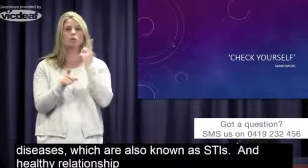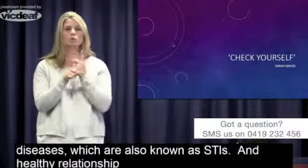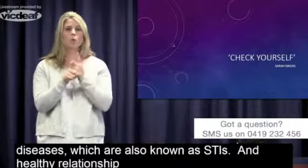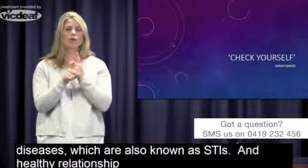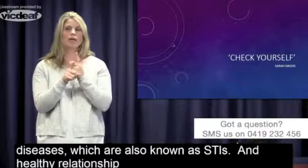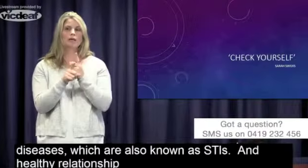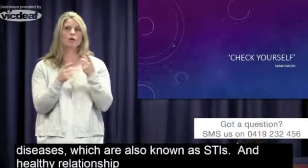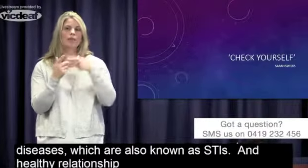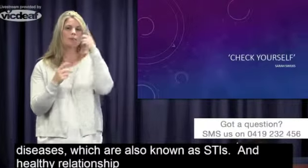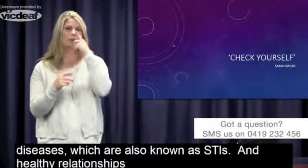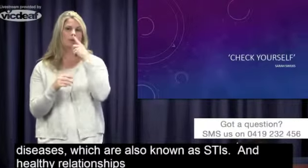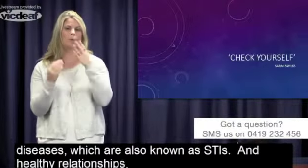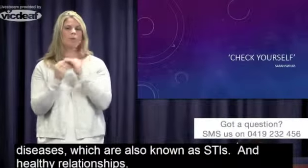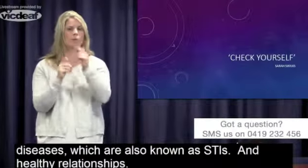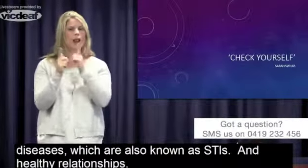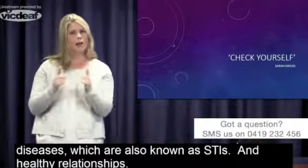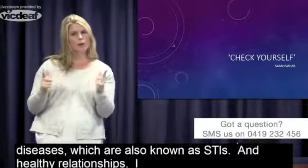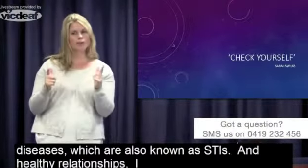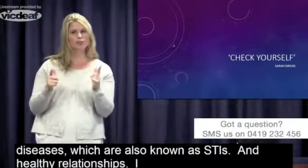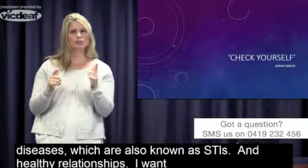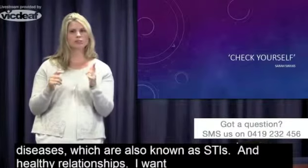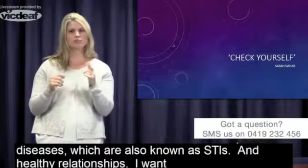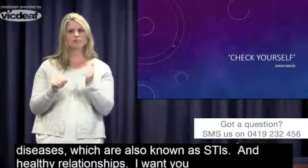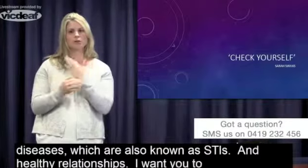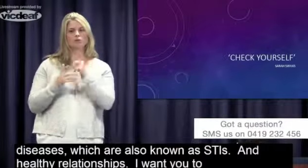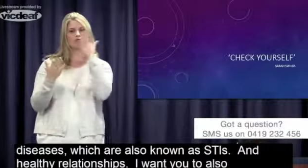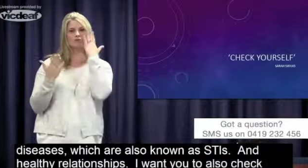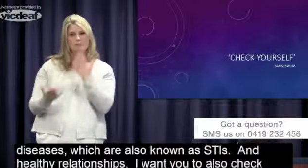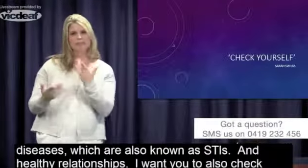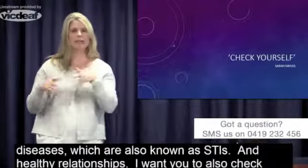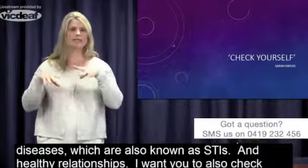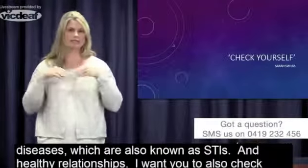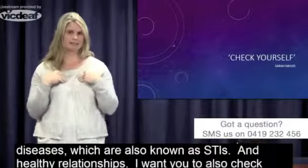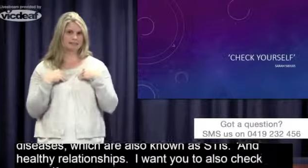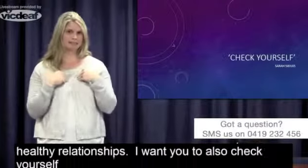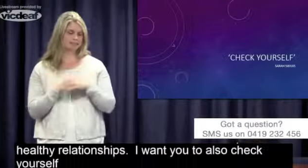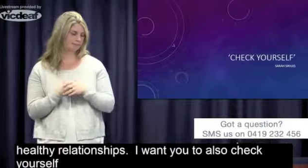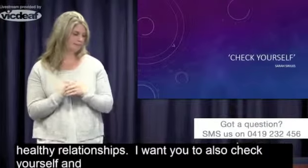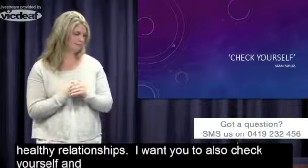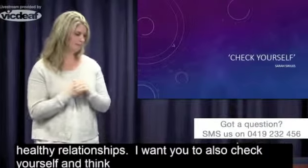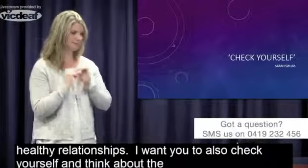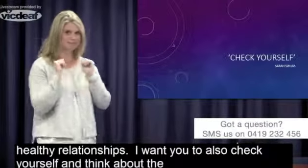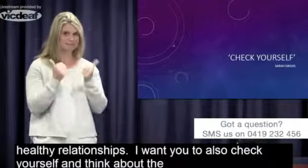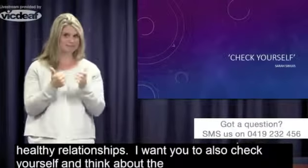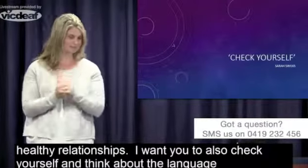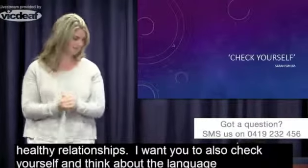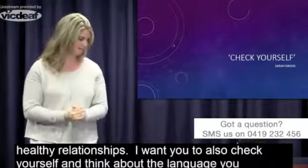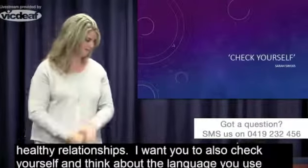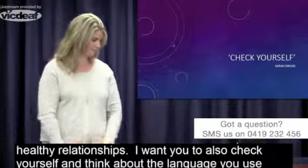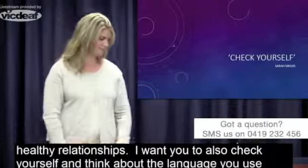I want you to also check yourself and think about the language you use and what is respectful and what is